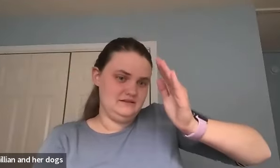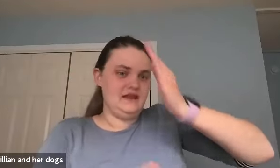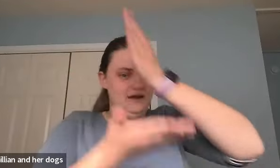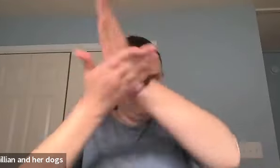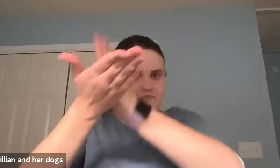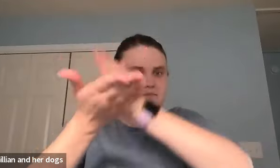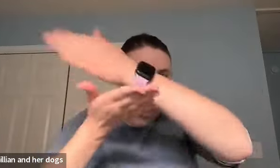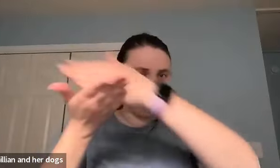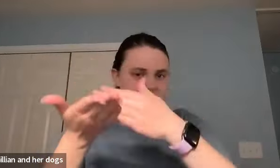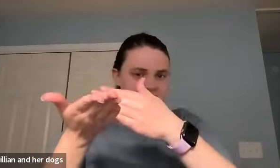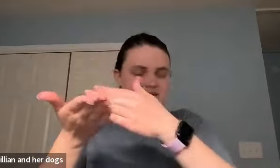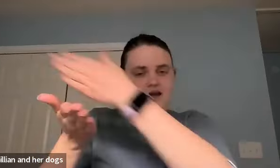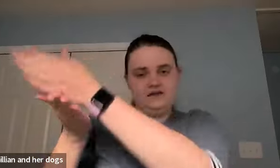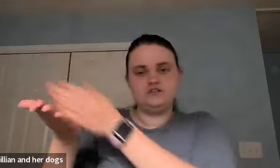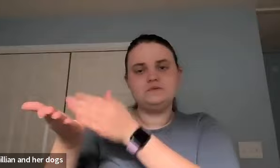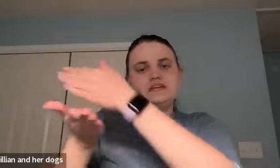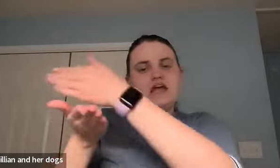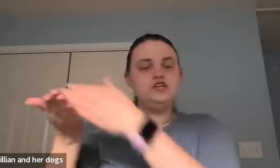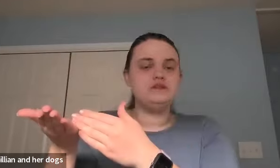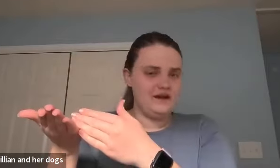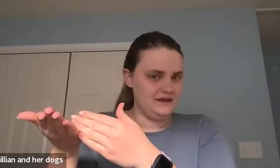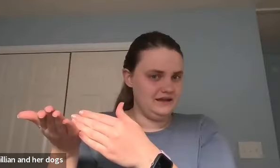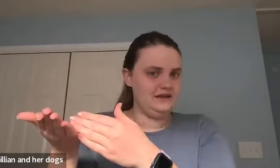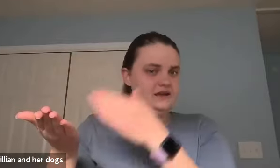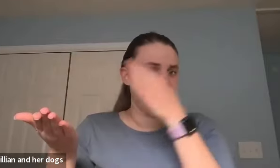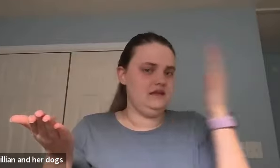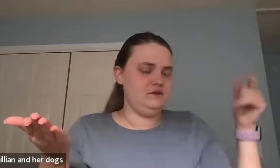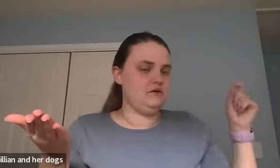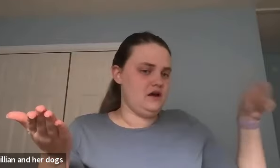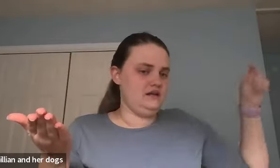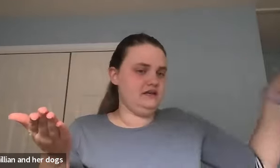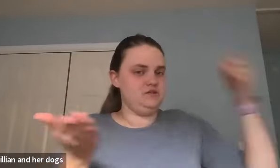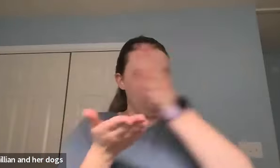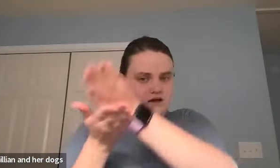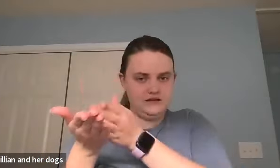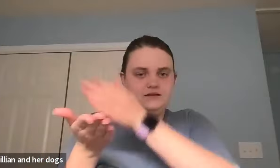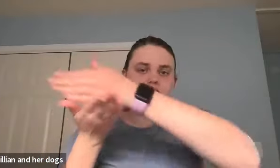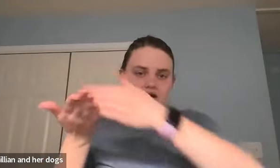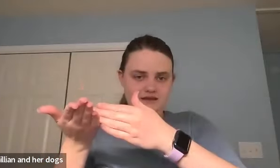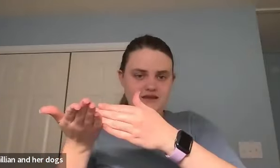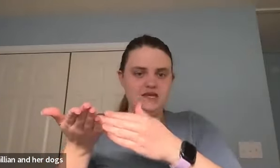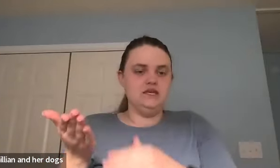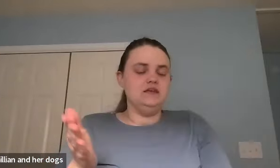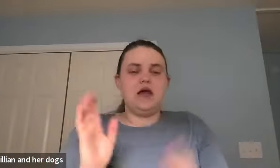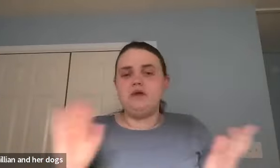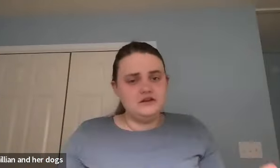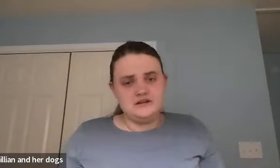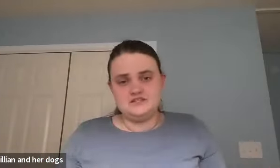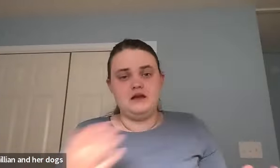Yeah. Pie. Yeah. It's almost like how you would cut it if you were cutting into a pie. Pie. I'm not good at describing,